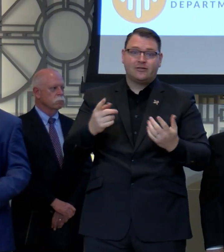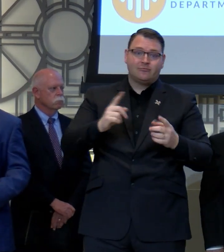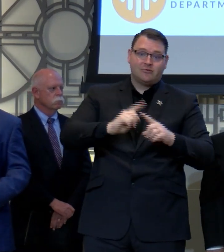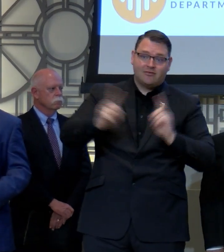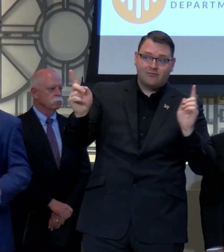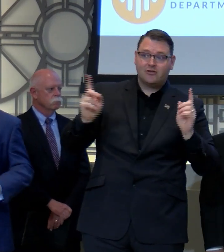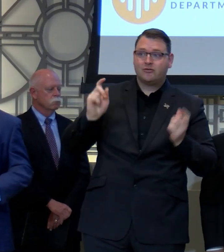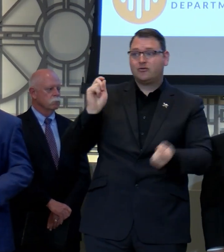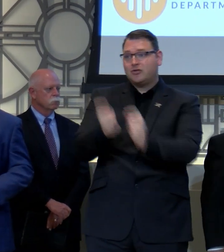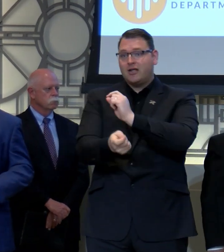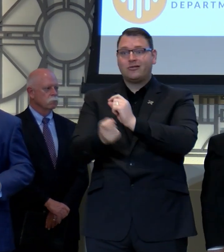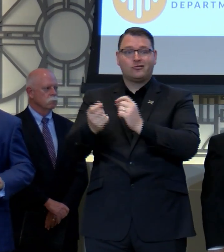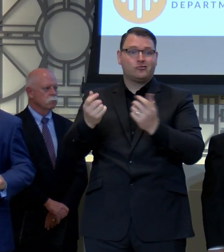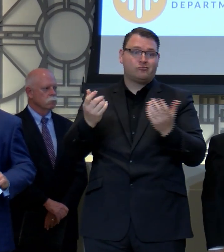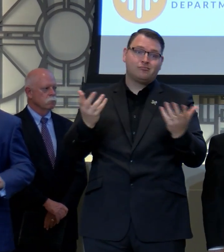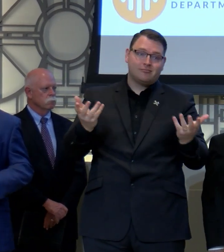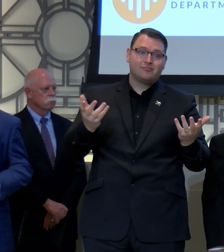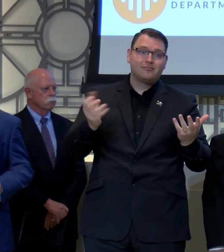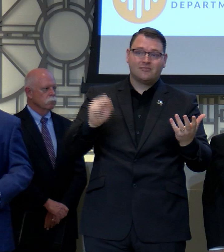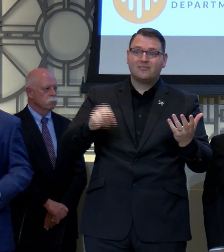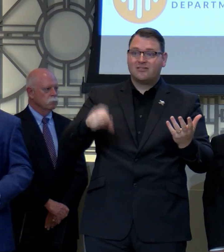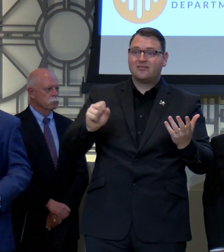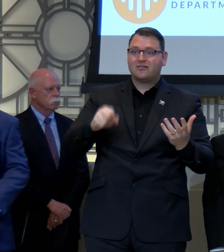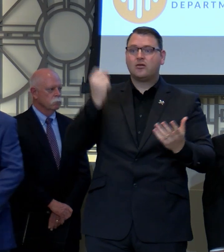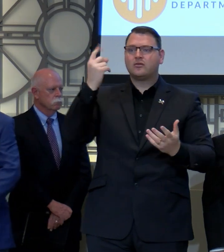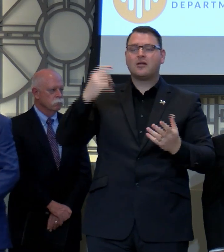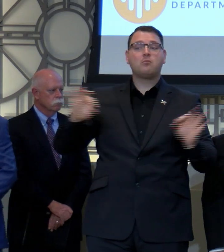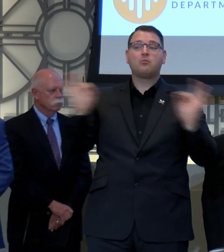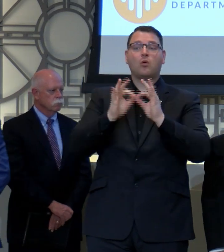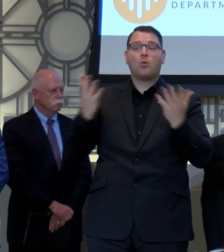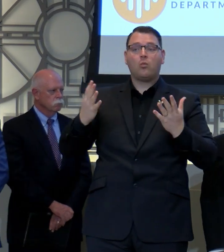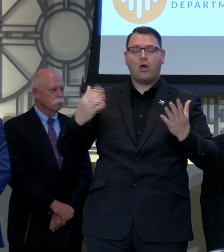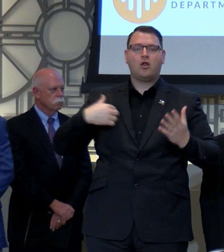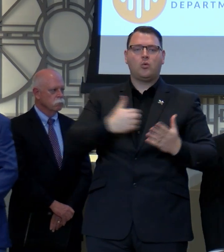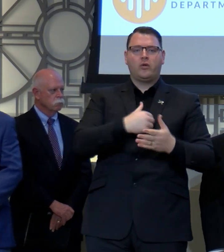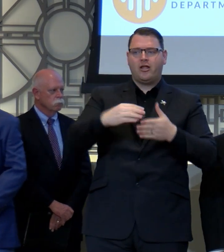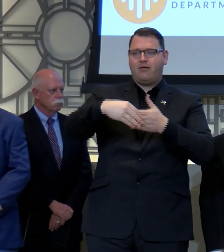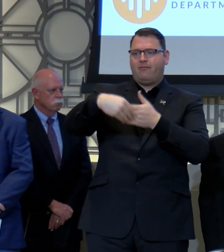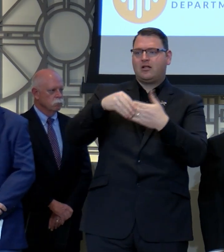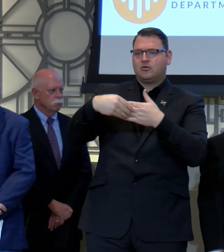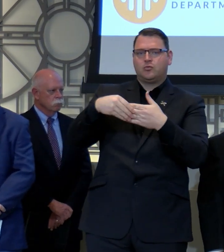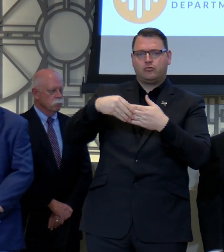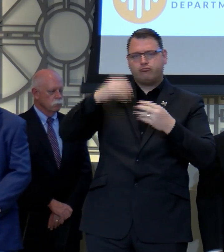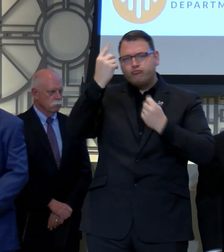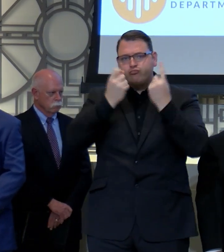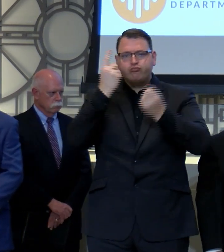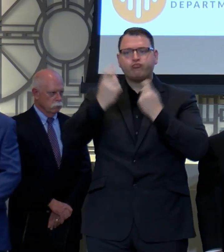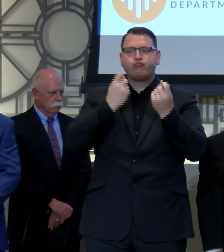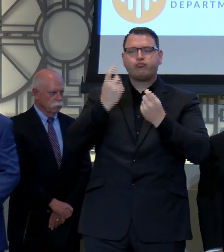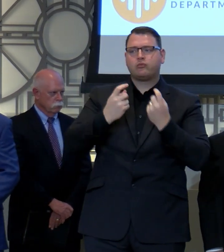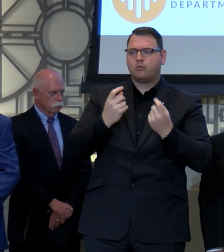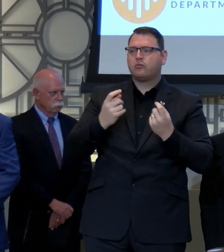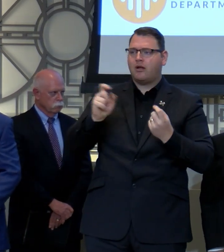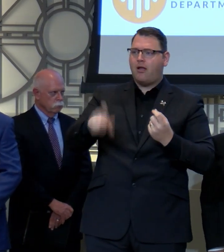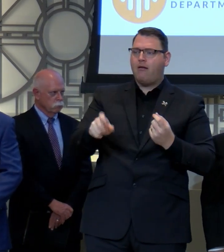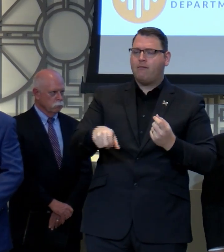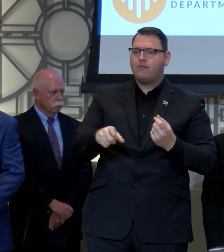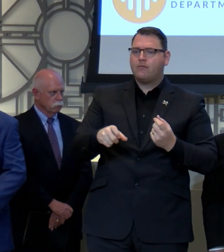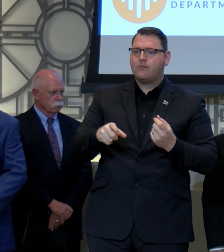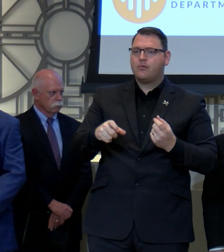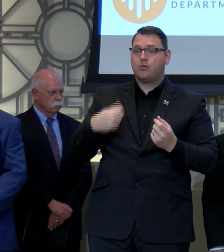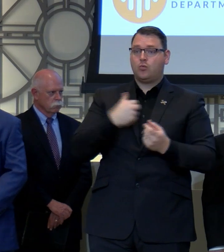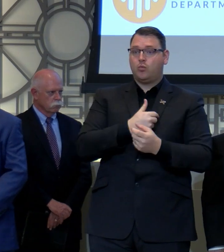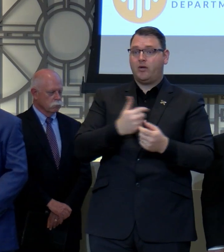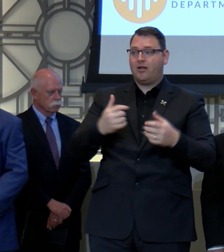flexible in what we do, and instead of acting like individuals, that we come together as a community and we do what's right. And that starts with